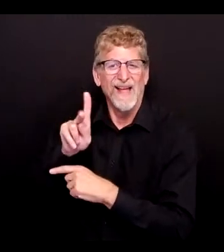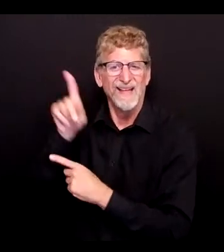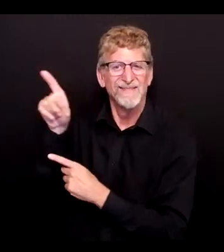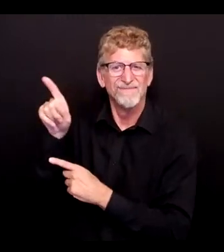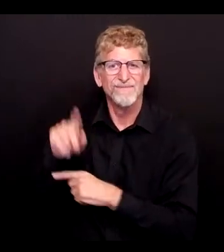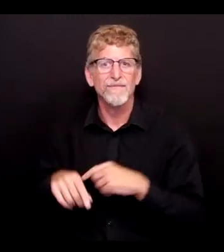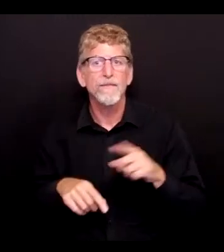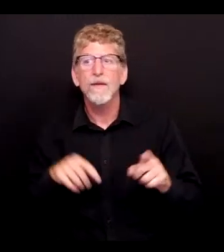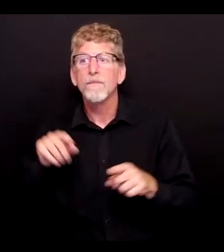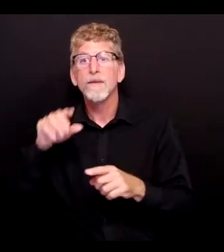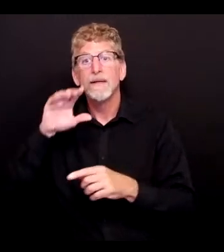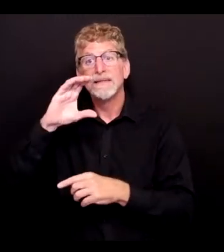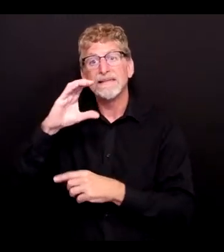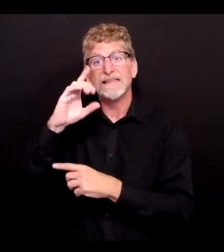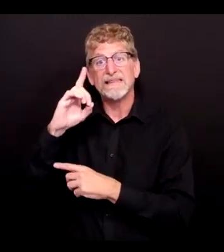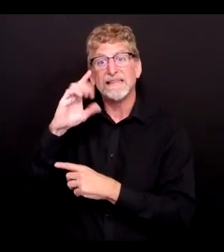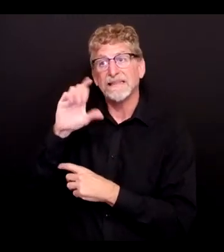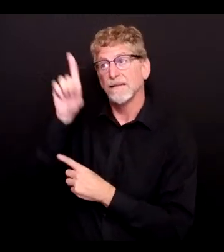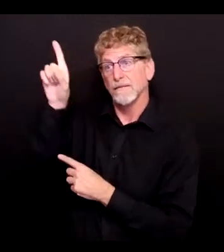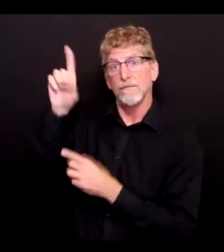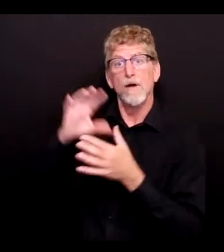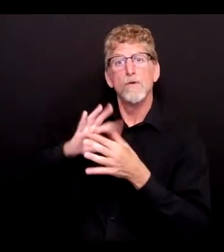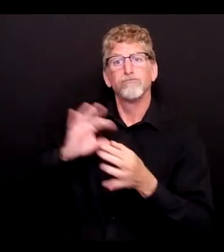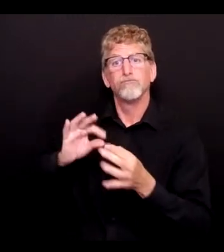is now dominant in the US.